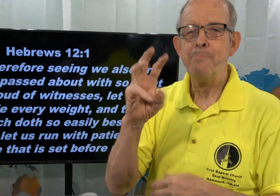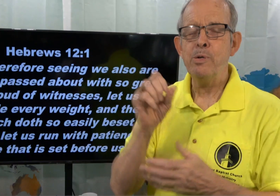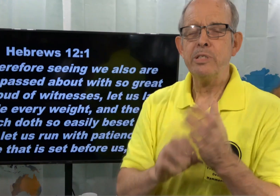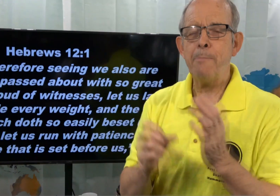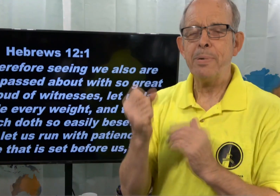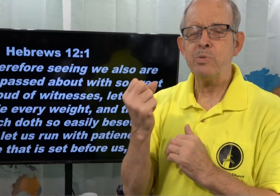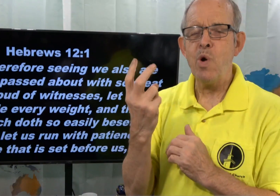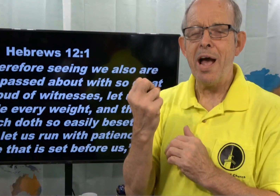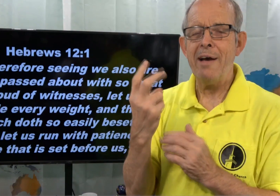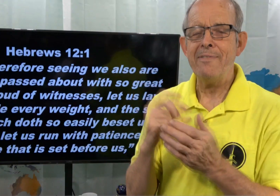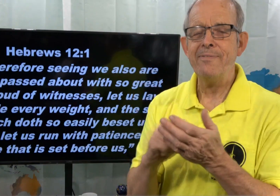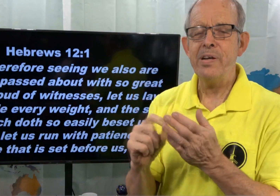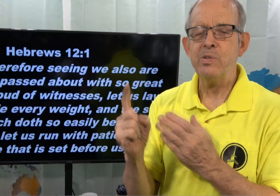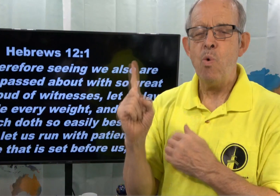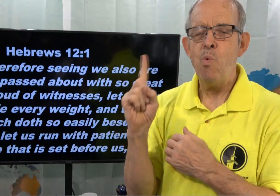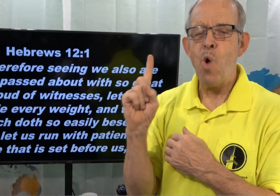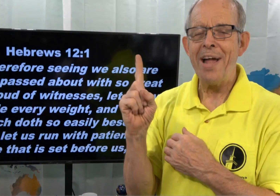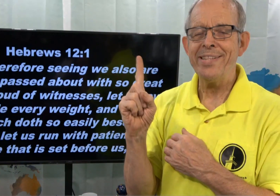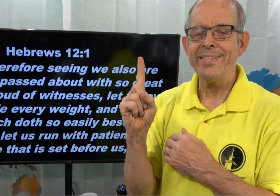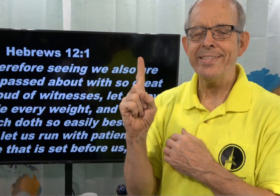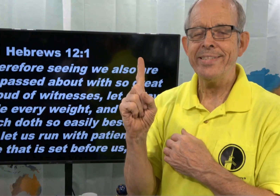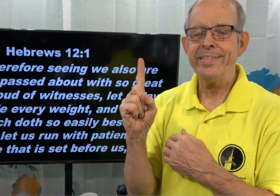Hebrews chapter 12. Verse 1.